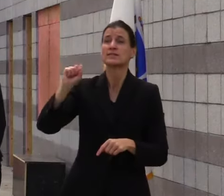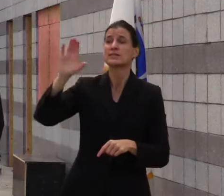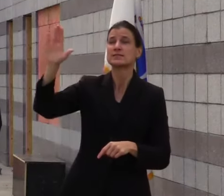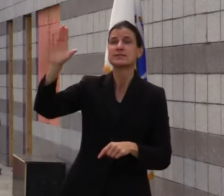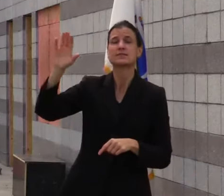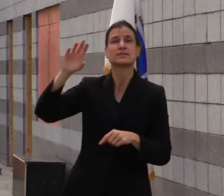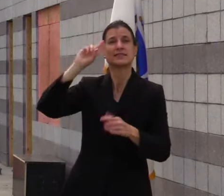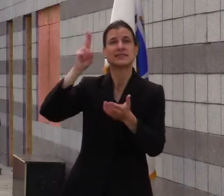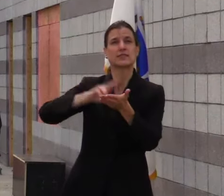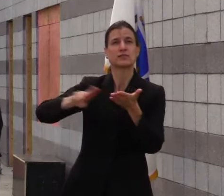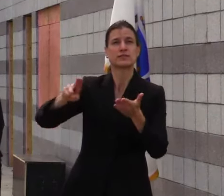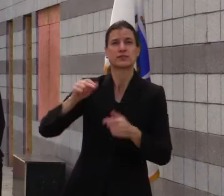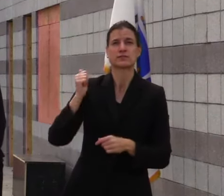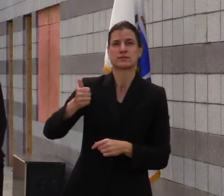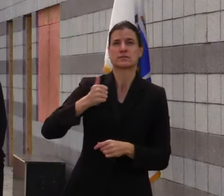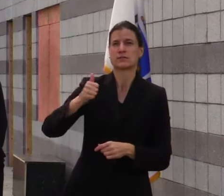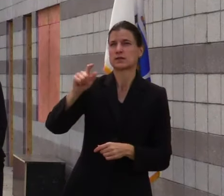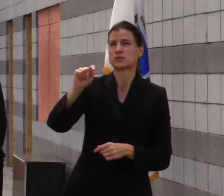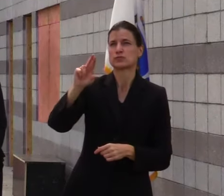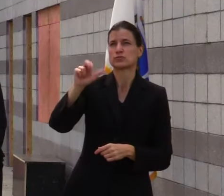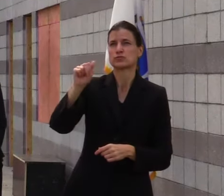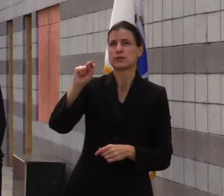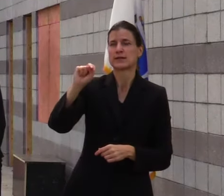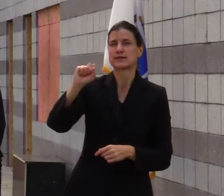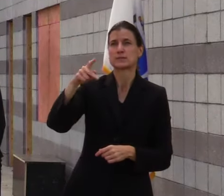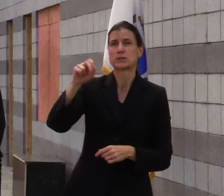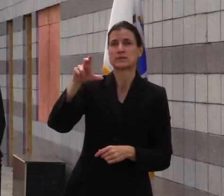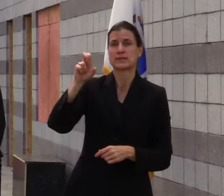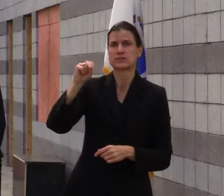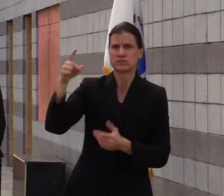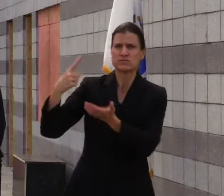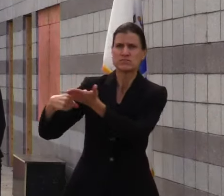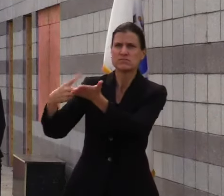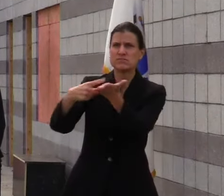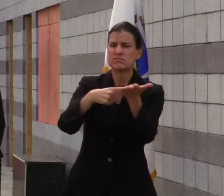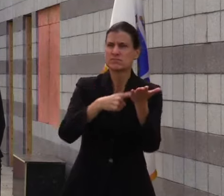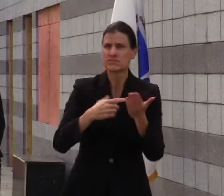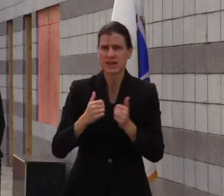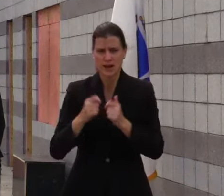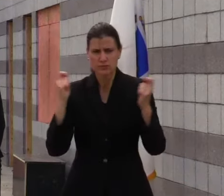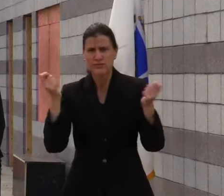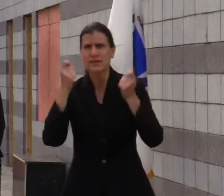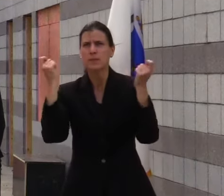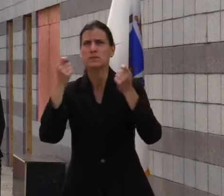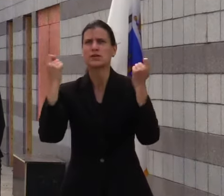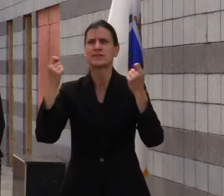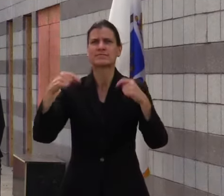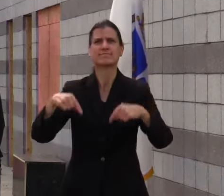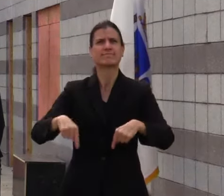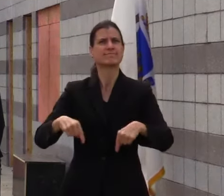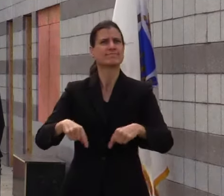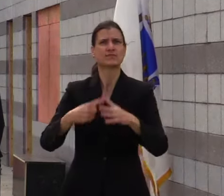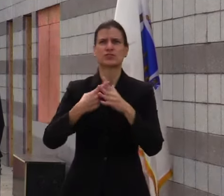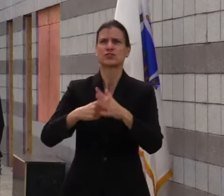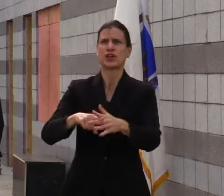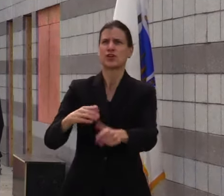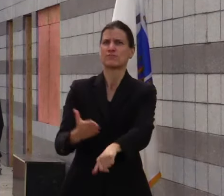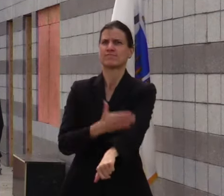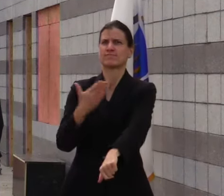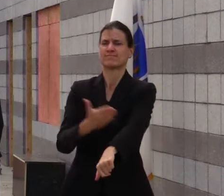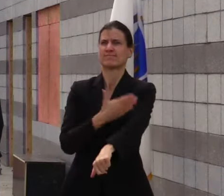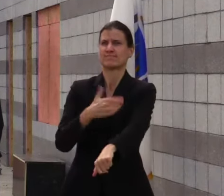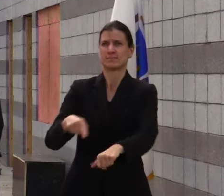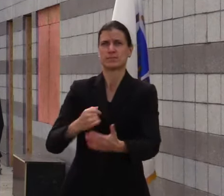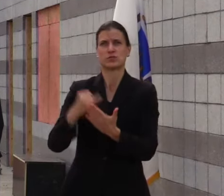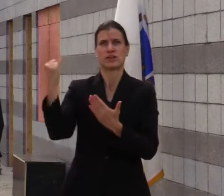Congressman Capuano at that time said was the 5th groundbreaking of the project. But it was the first one he thought actually